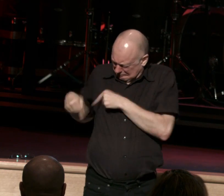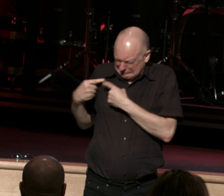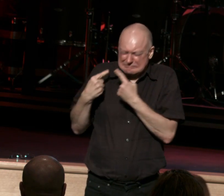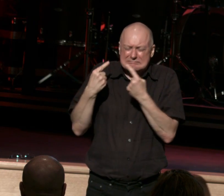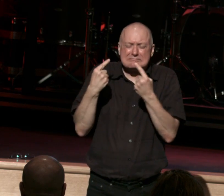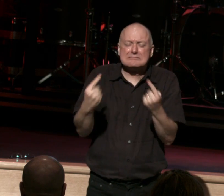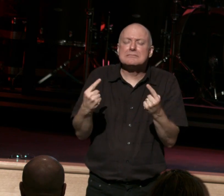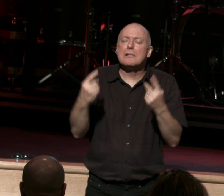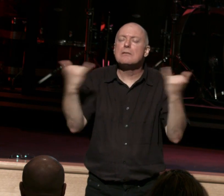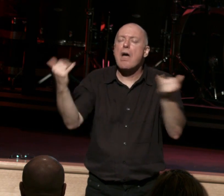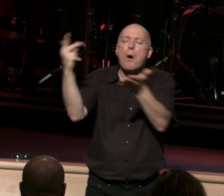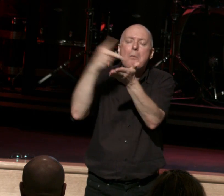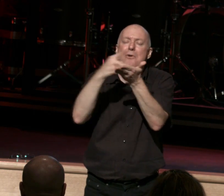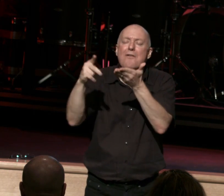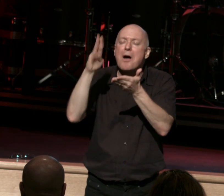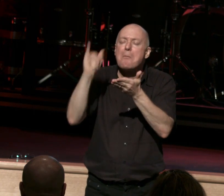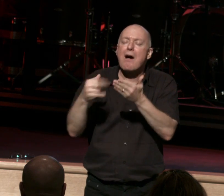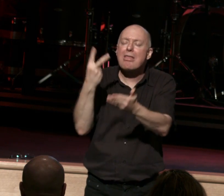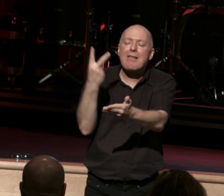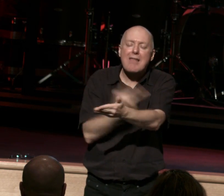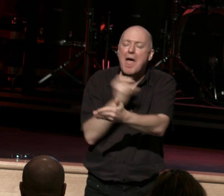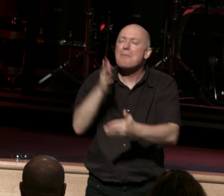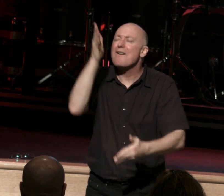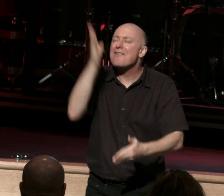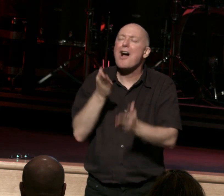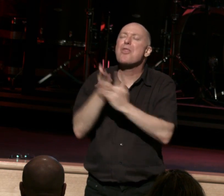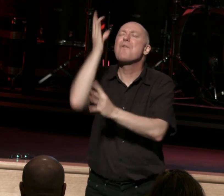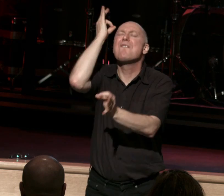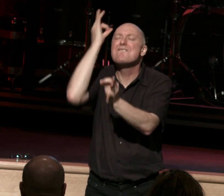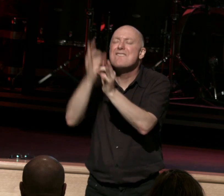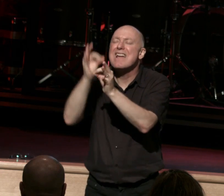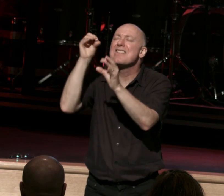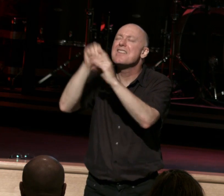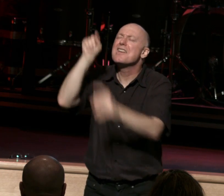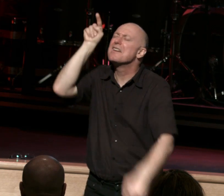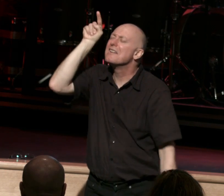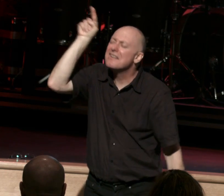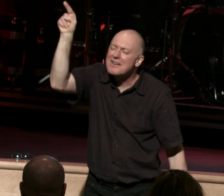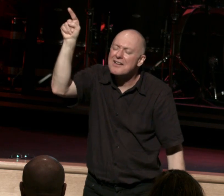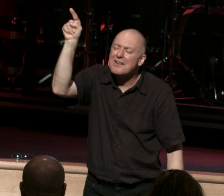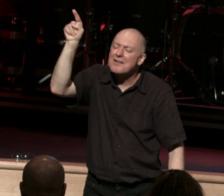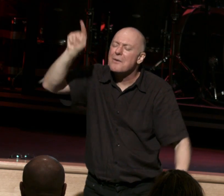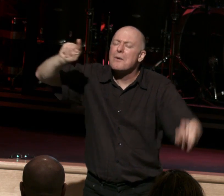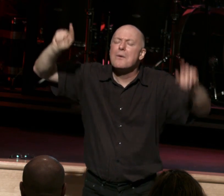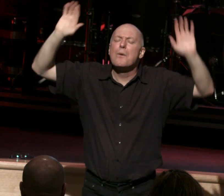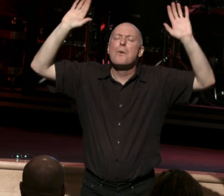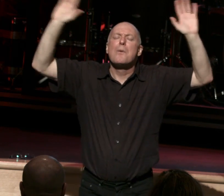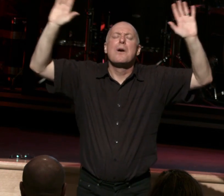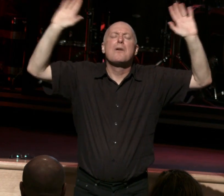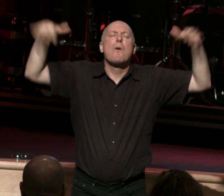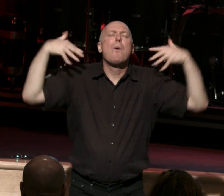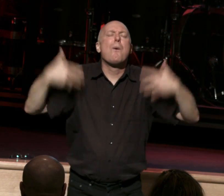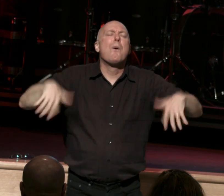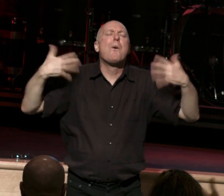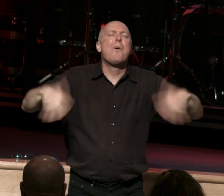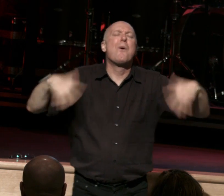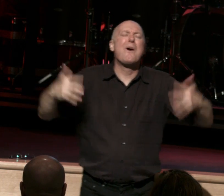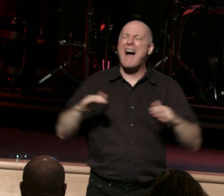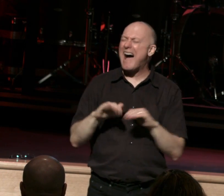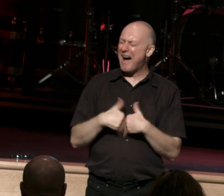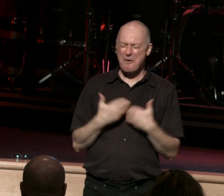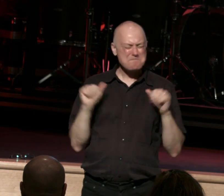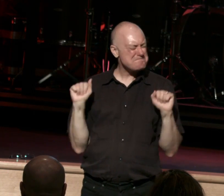life, has been purified by the Lamb of God through faith in Him. Wondrous,